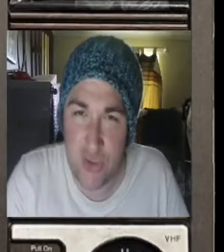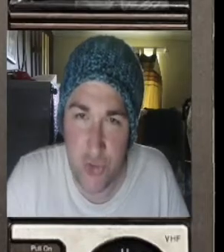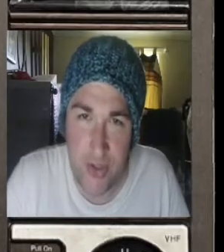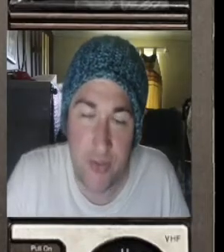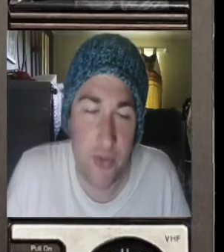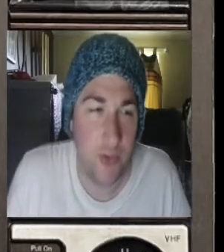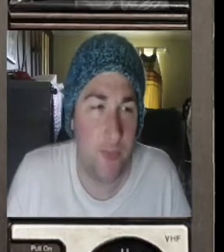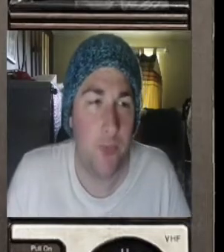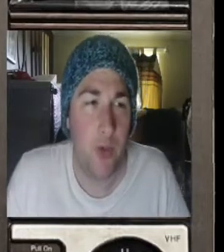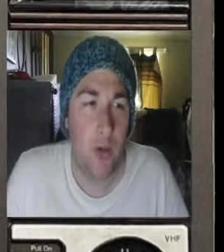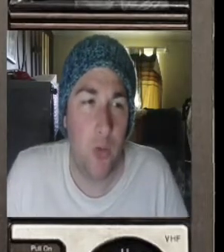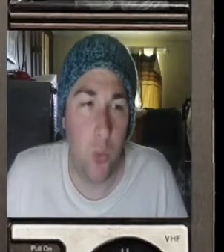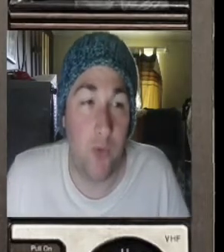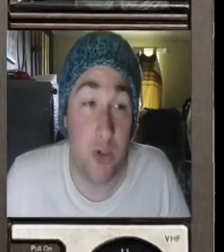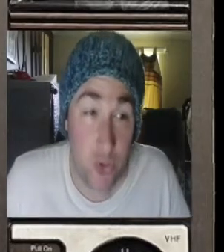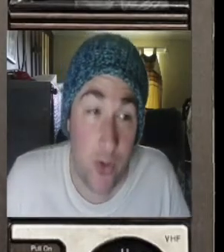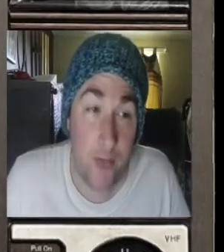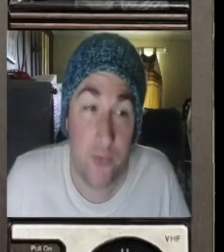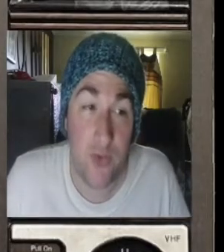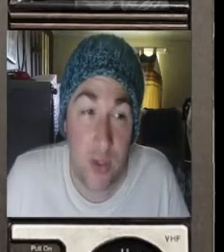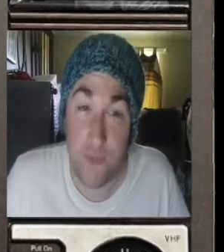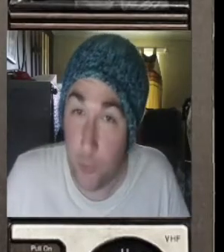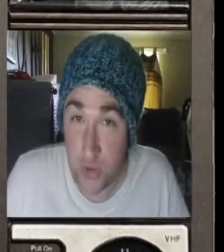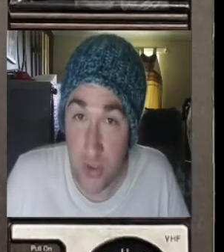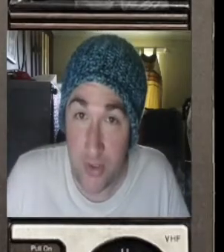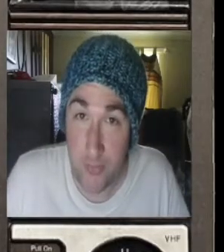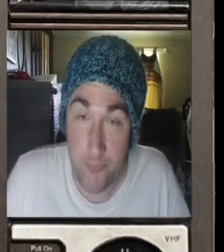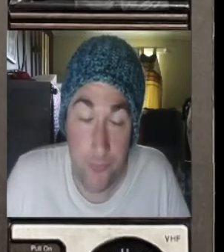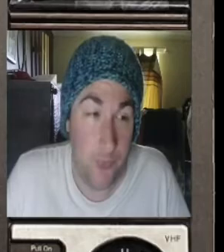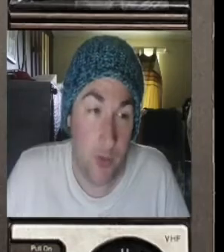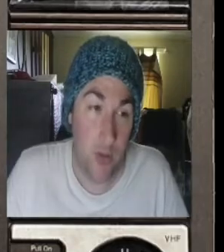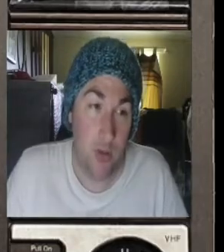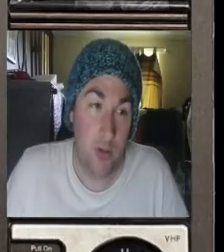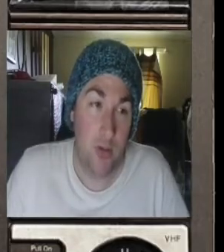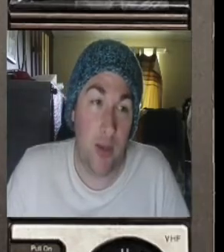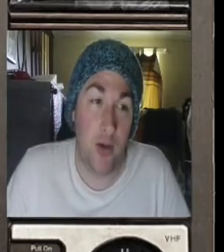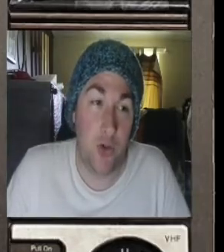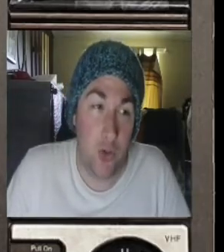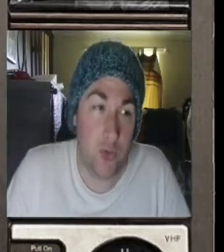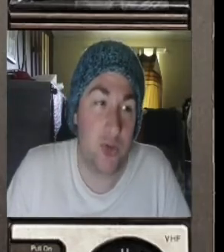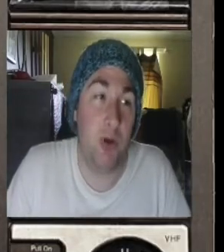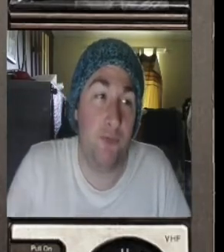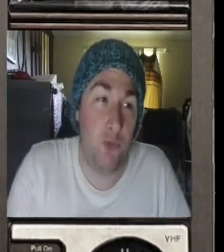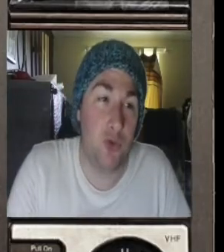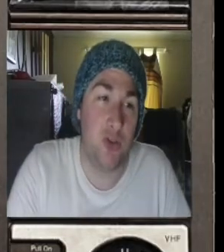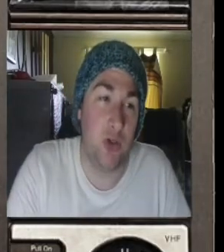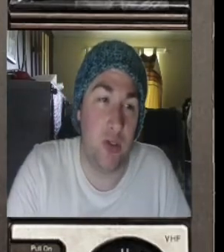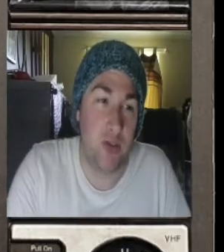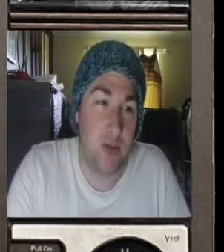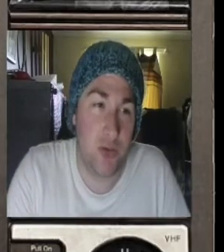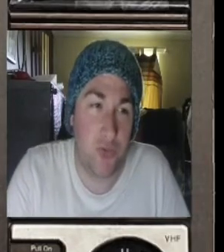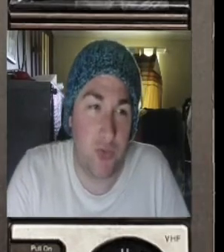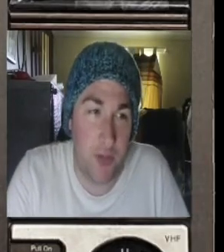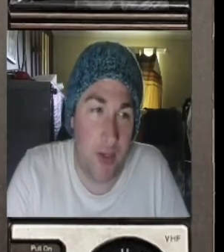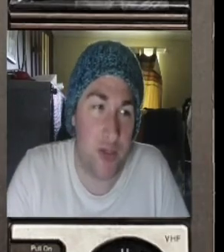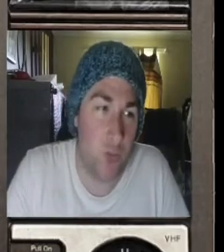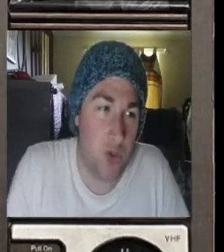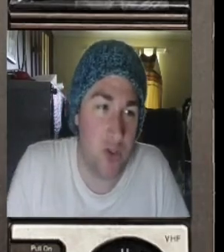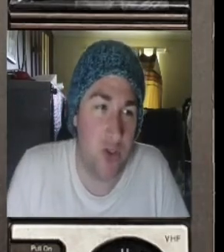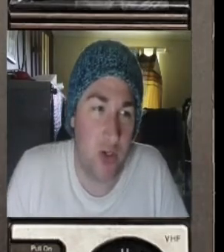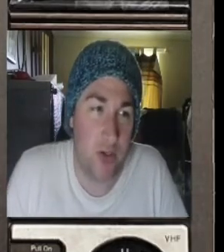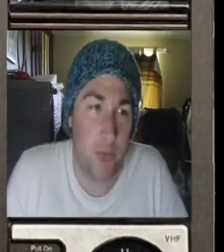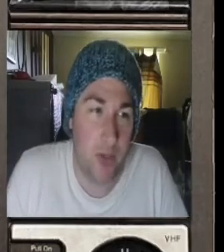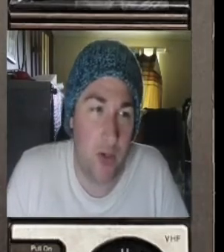weaknesses and strengths, one of my strengths is foresight. And I used my foresight to imagine